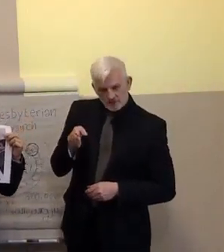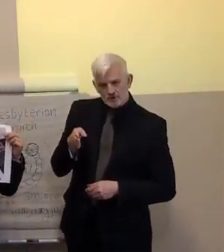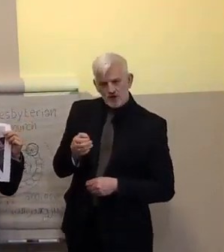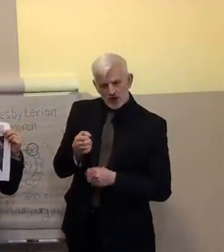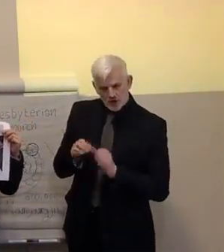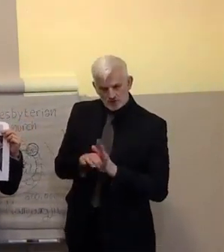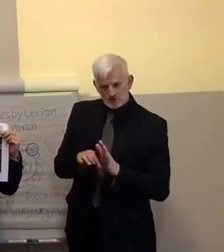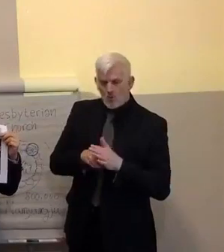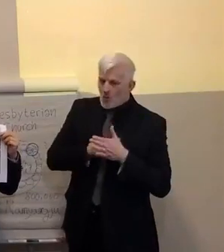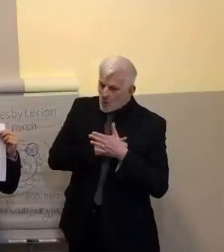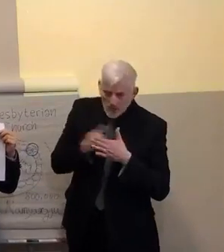open.